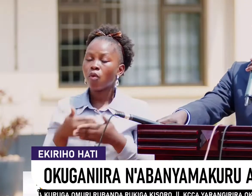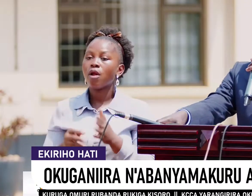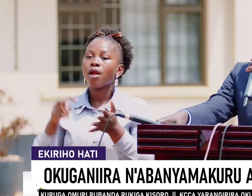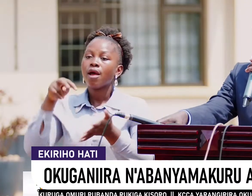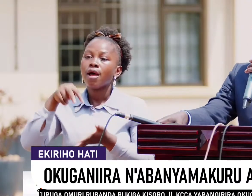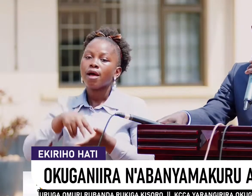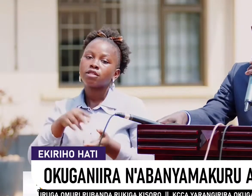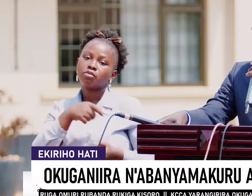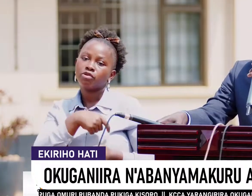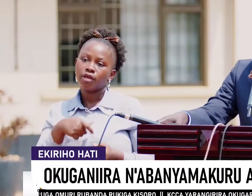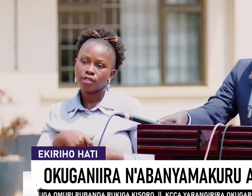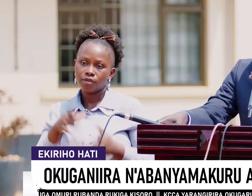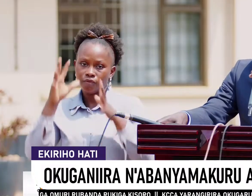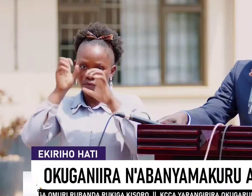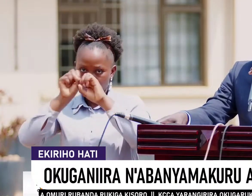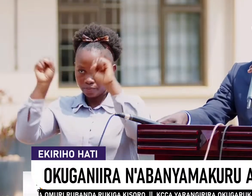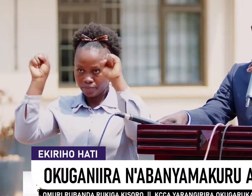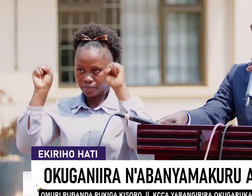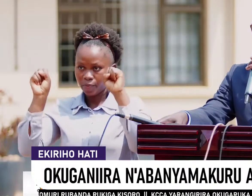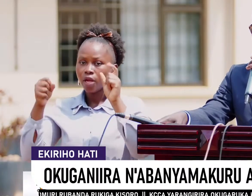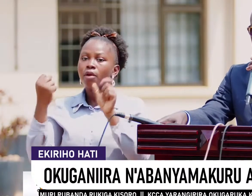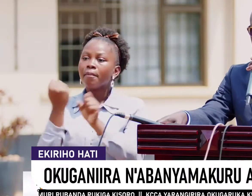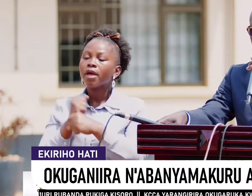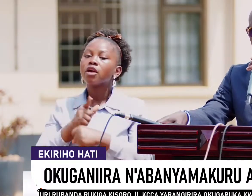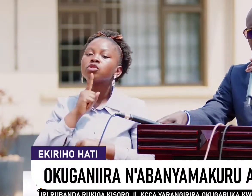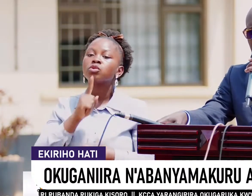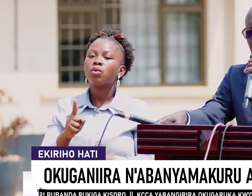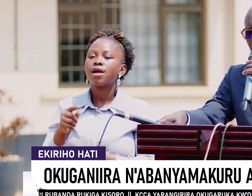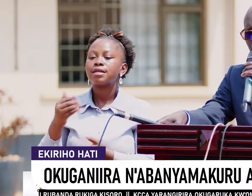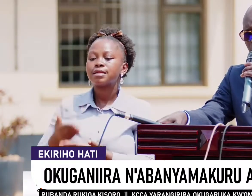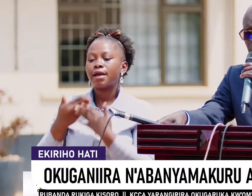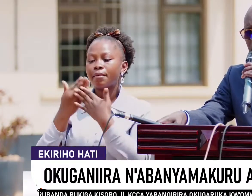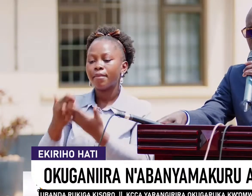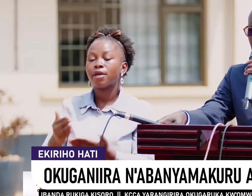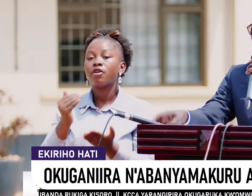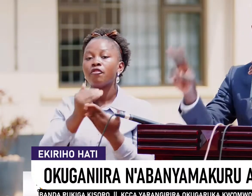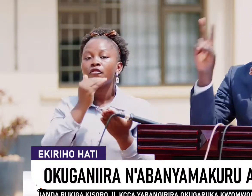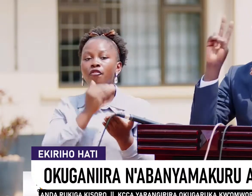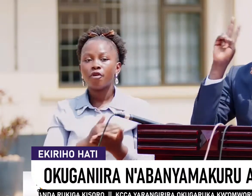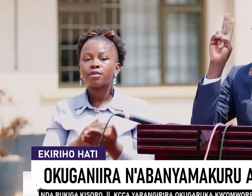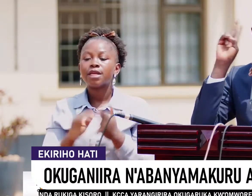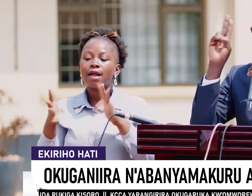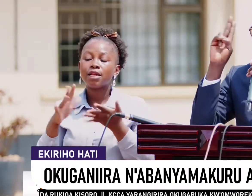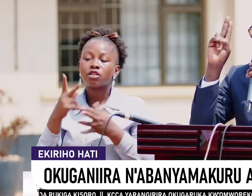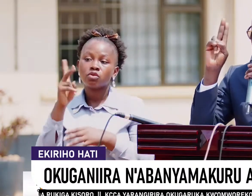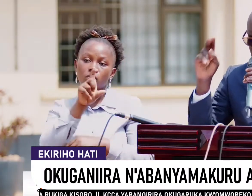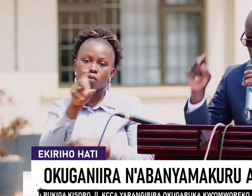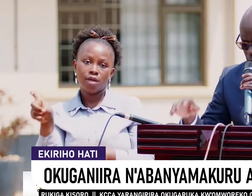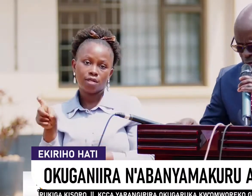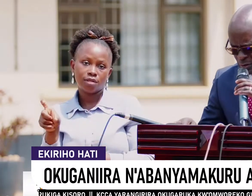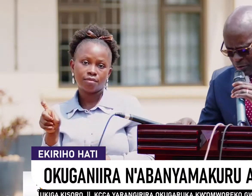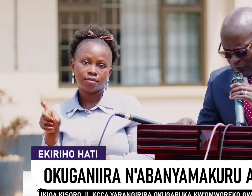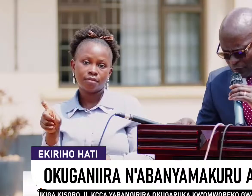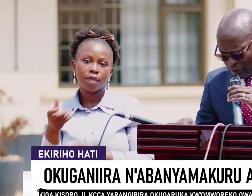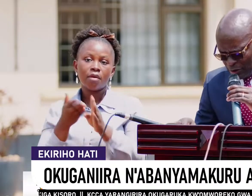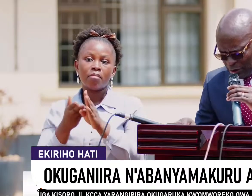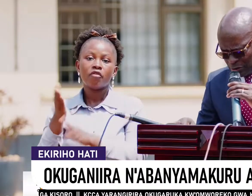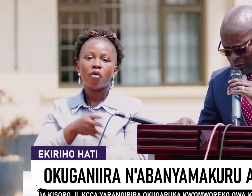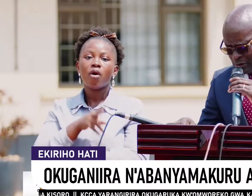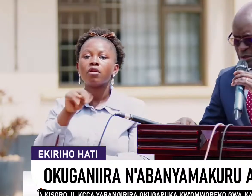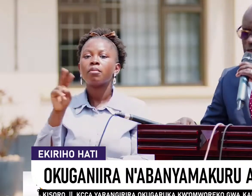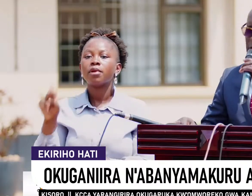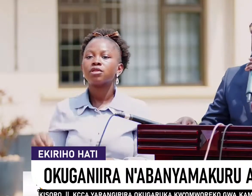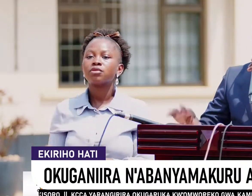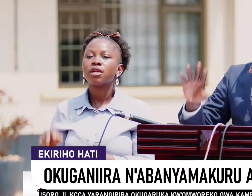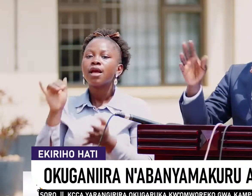aspirants, presidential aspirants, to make sure they submit these forms at least 2 weeks before